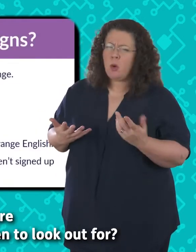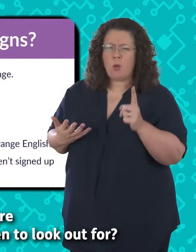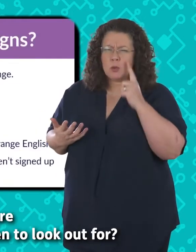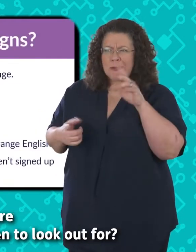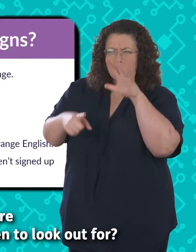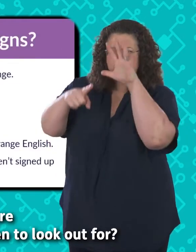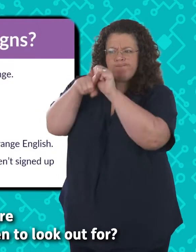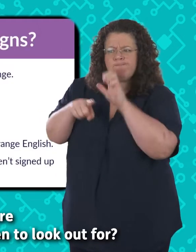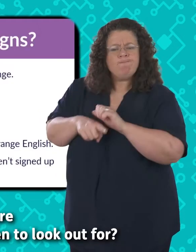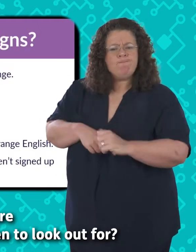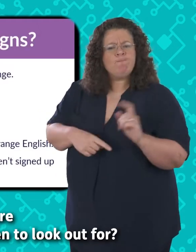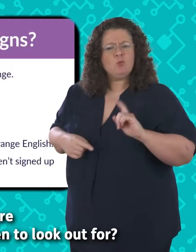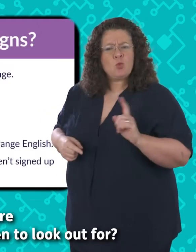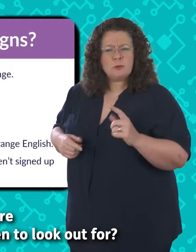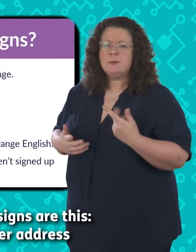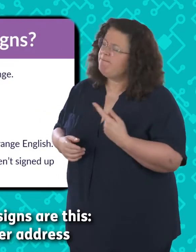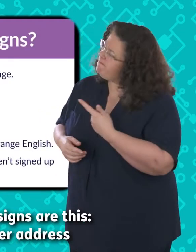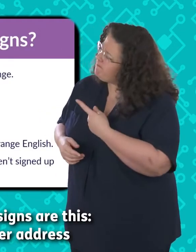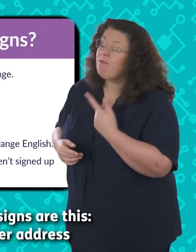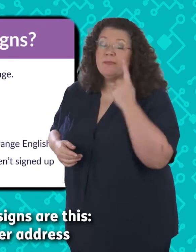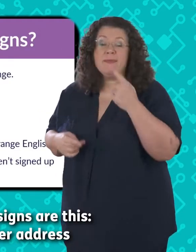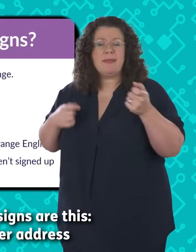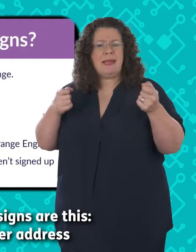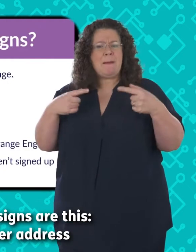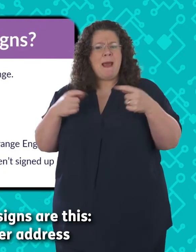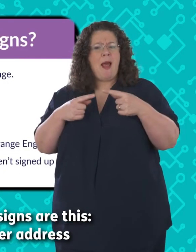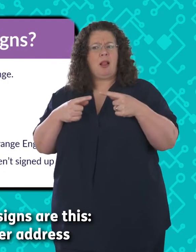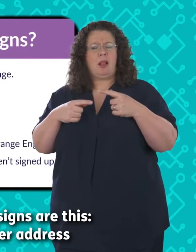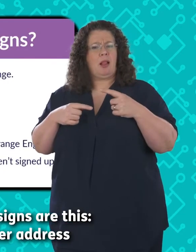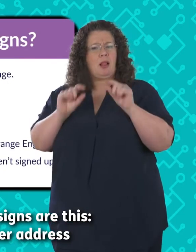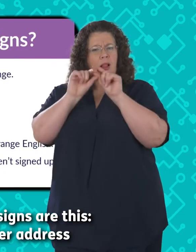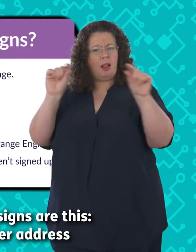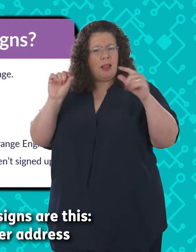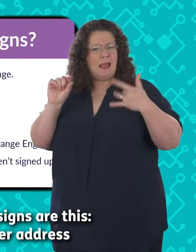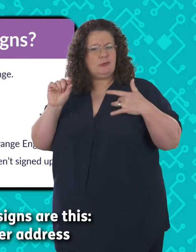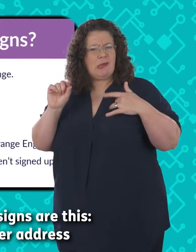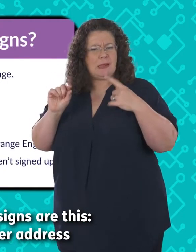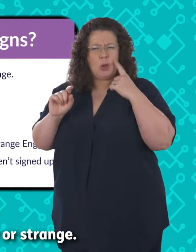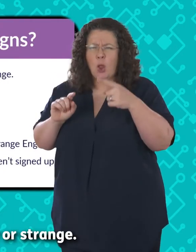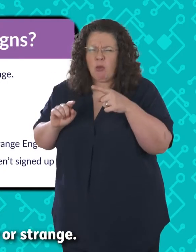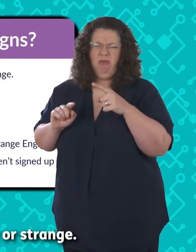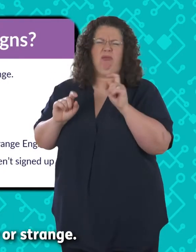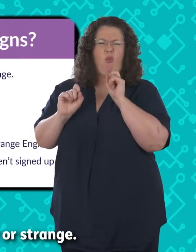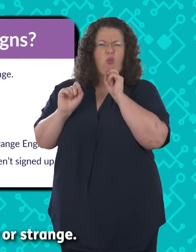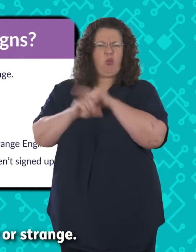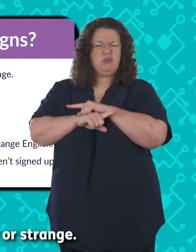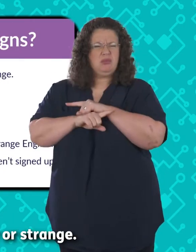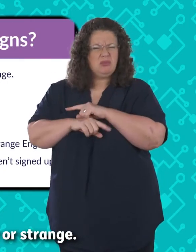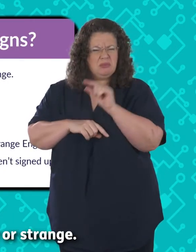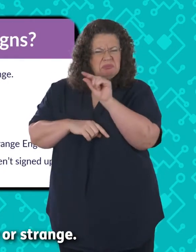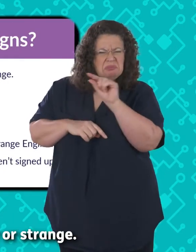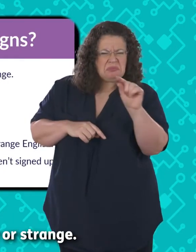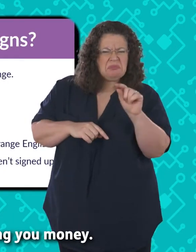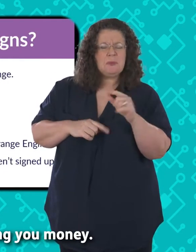What are the warning signs then to look out for? Well, the warning signs are this. The email sender address looks unfamiliar or